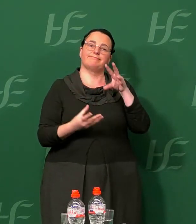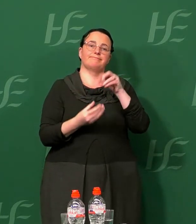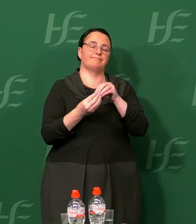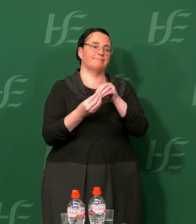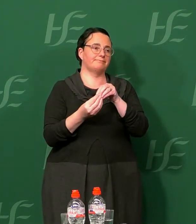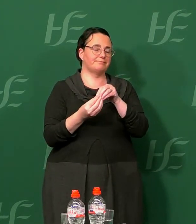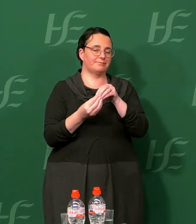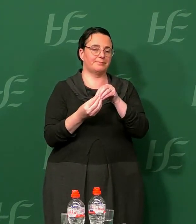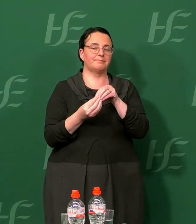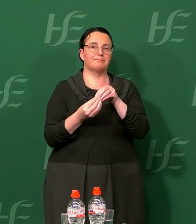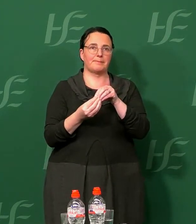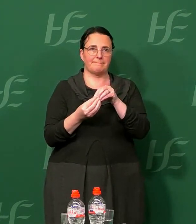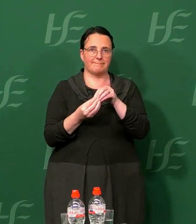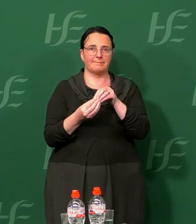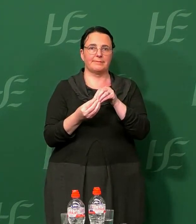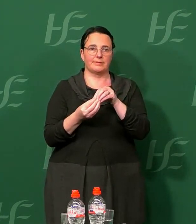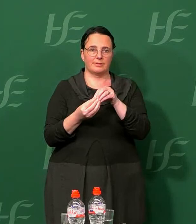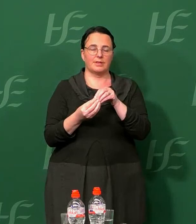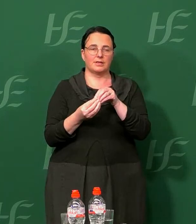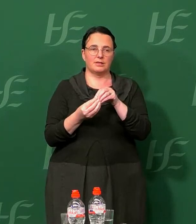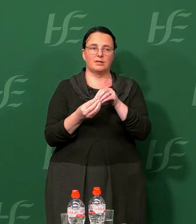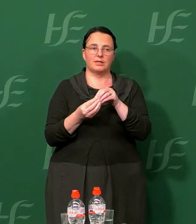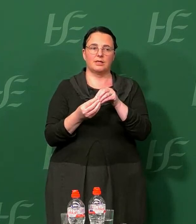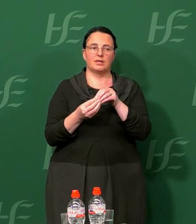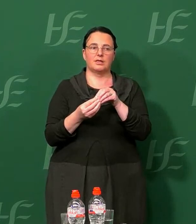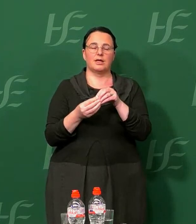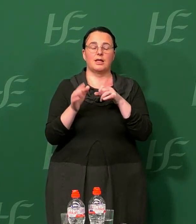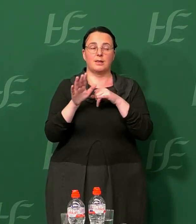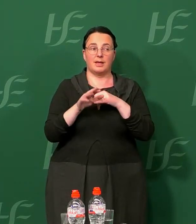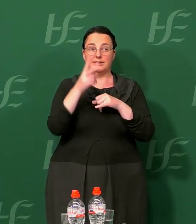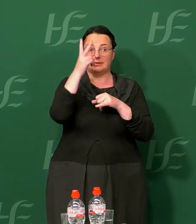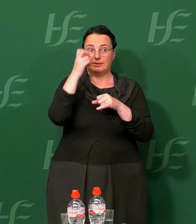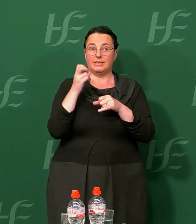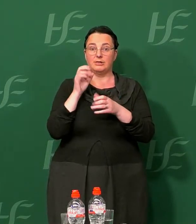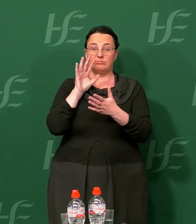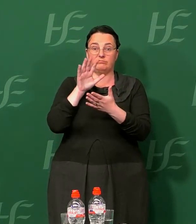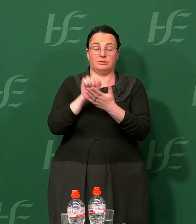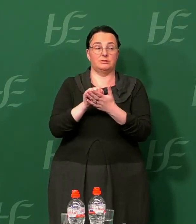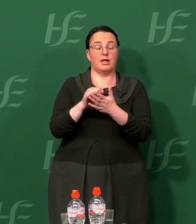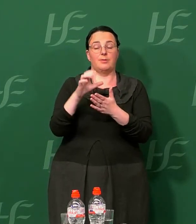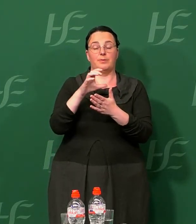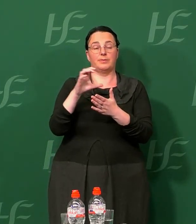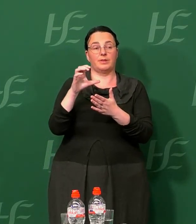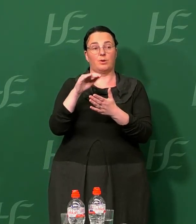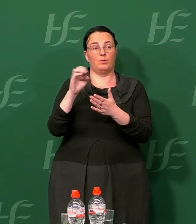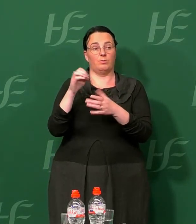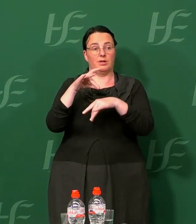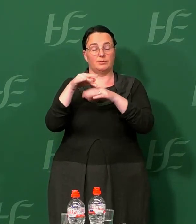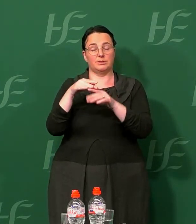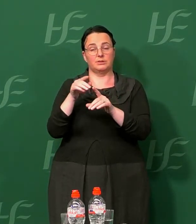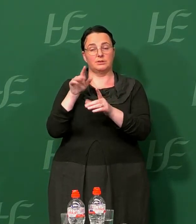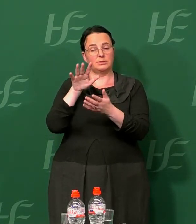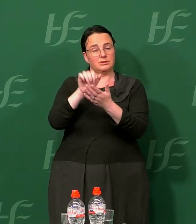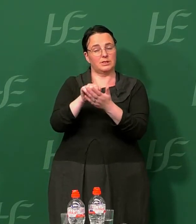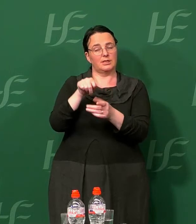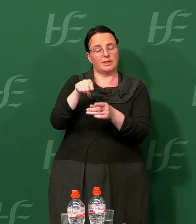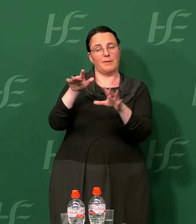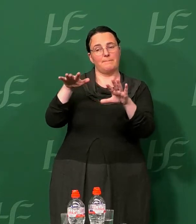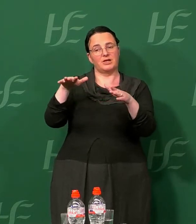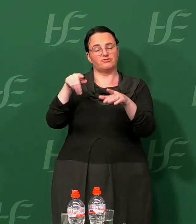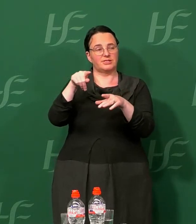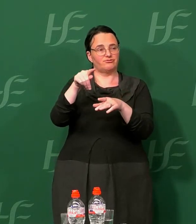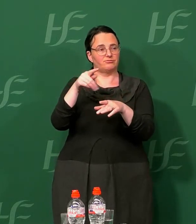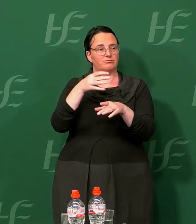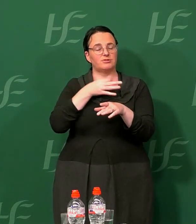Fergal, it was recognised last night, as was happening by the Coombe themselves, as a moderate risk. They took a range